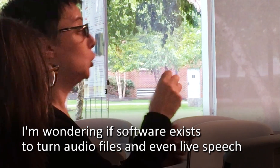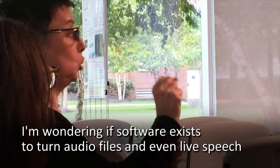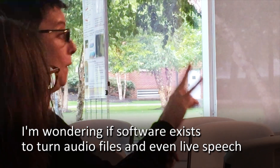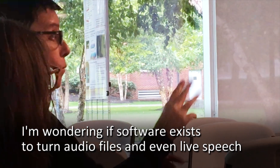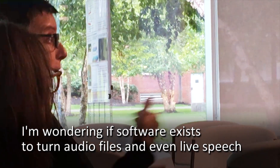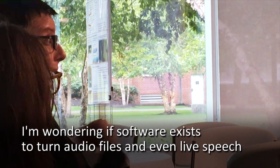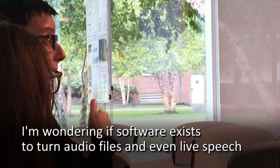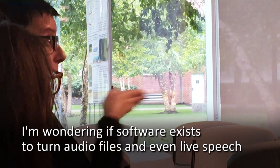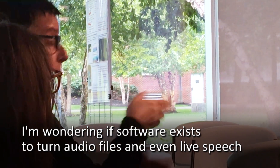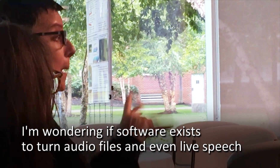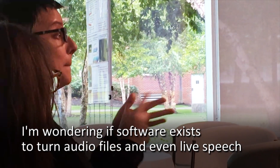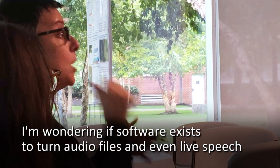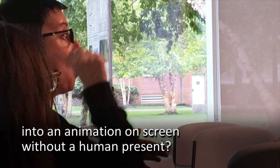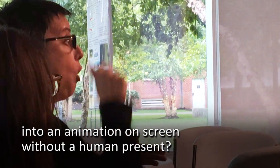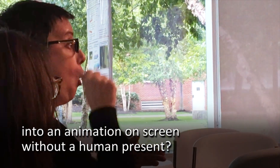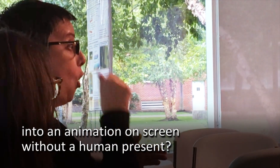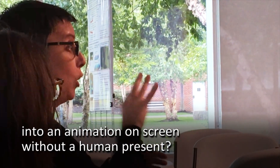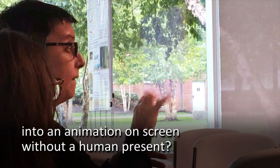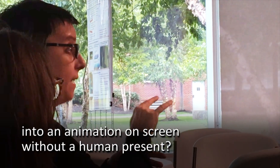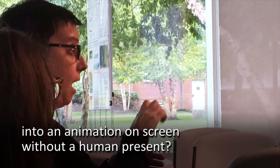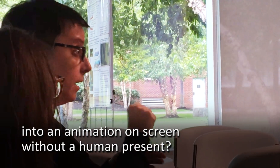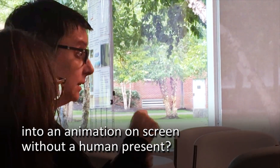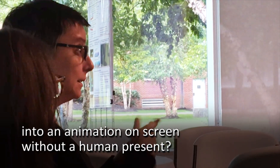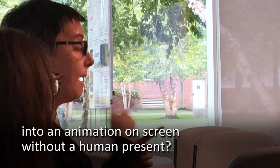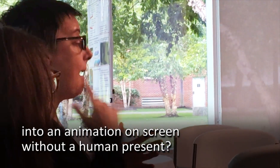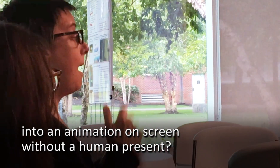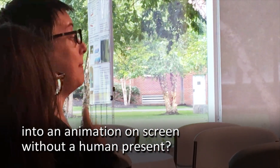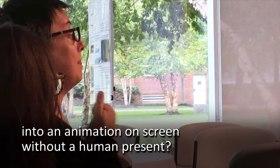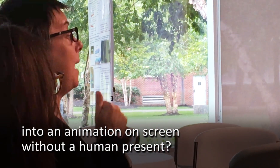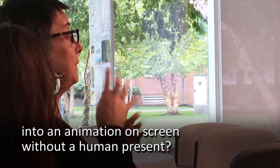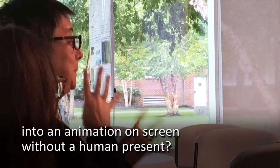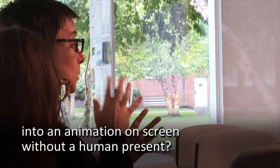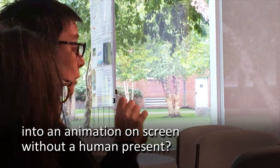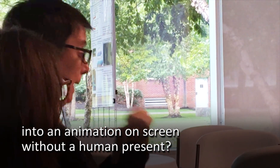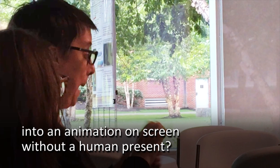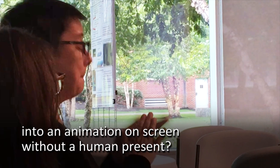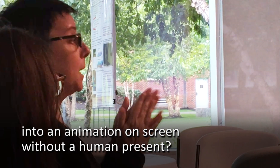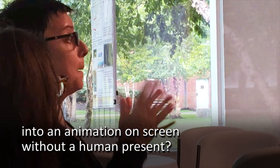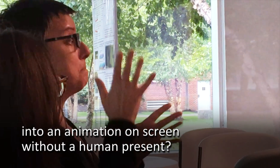speech into an animation on screen without a human